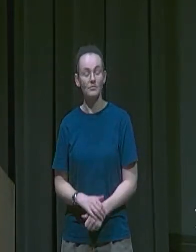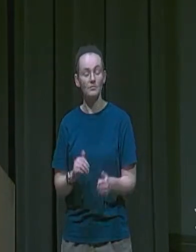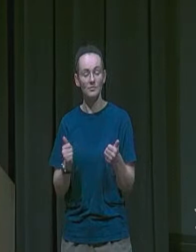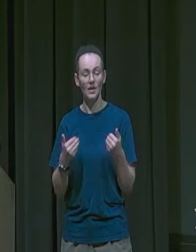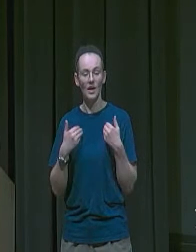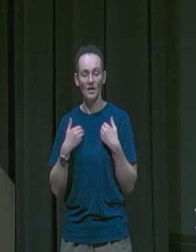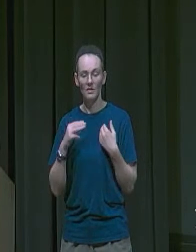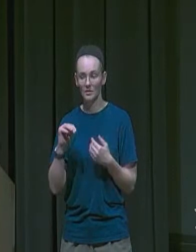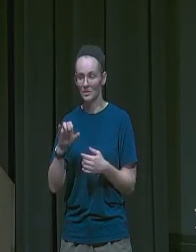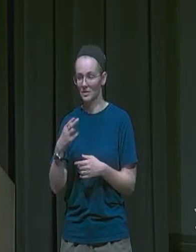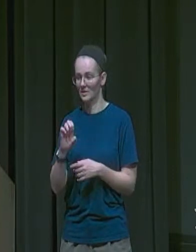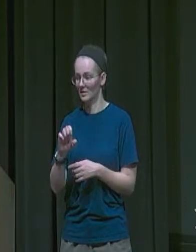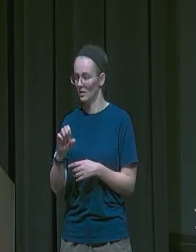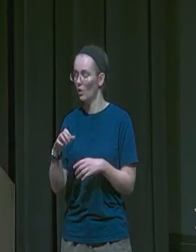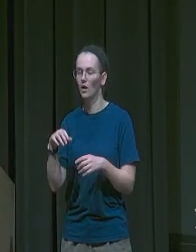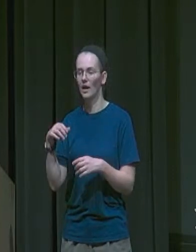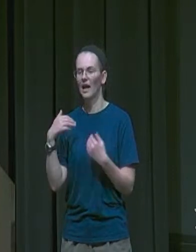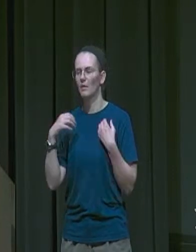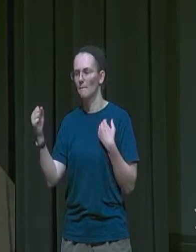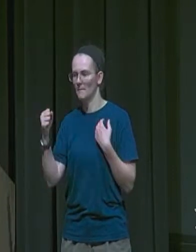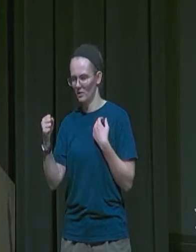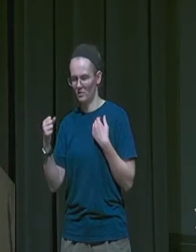have microphones,